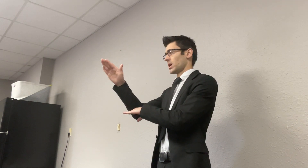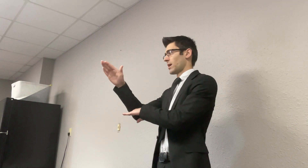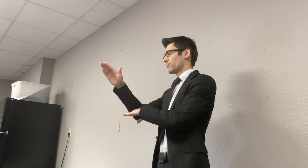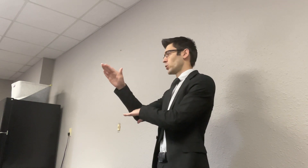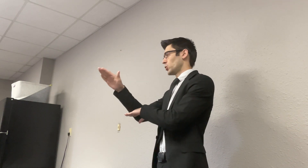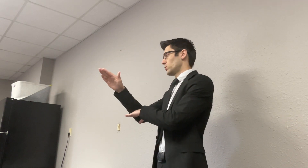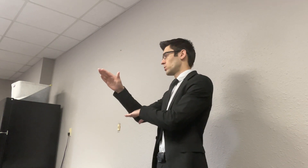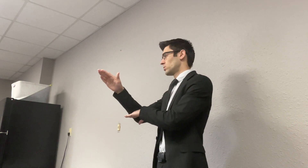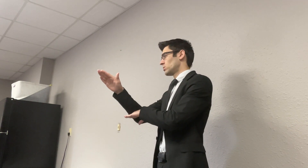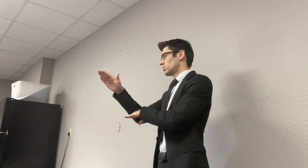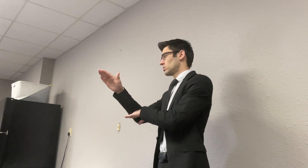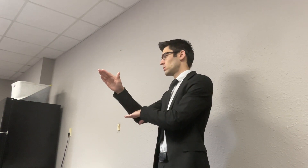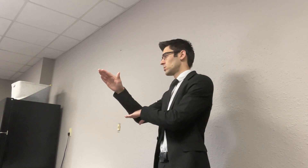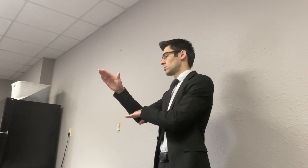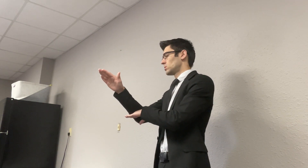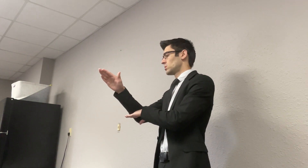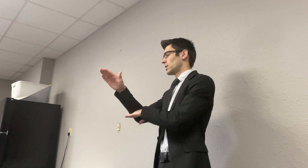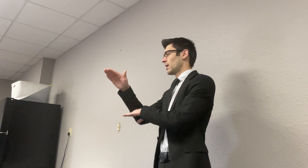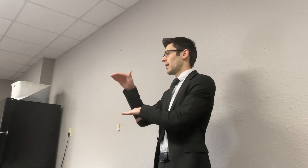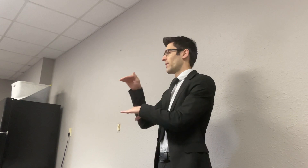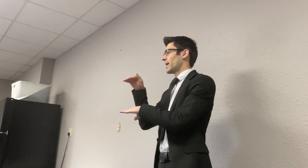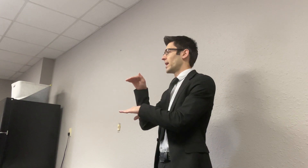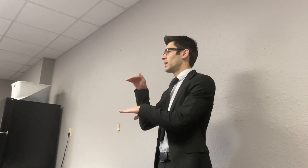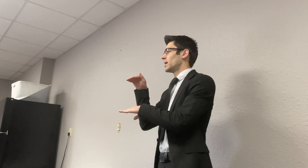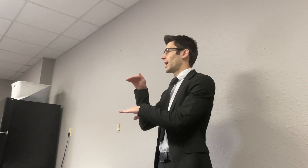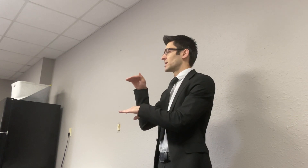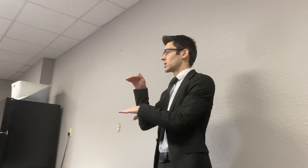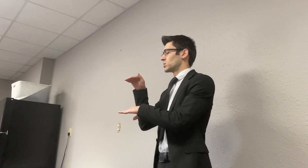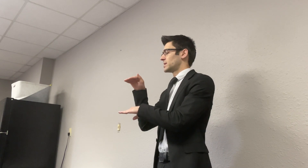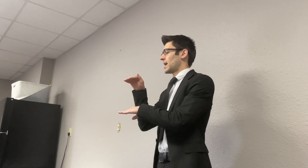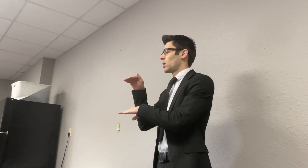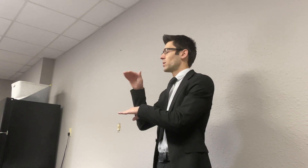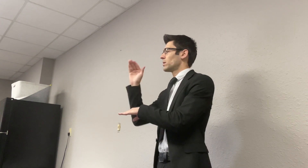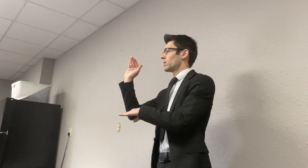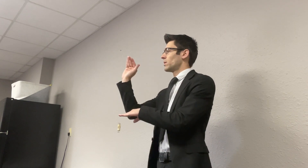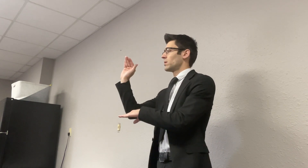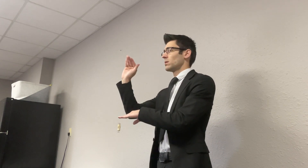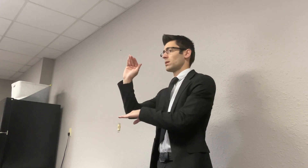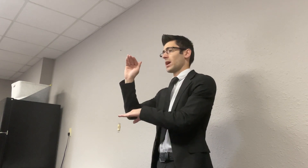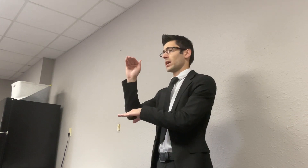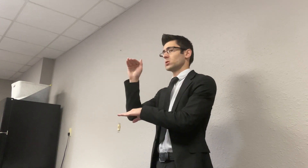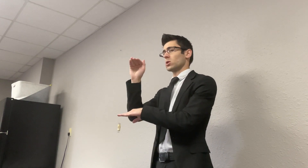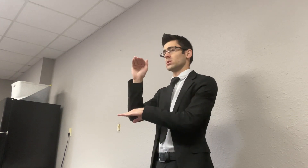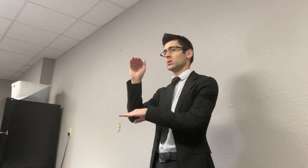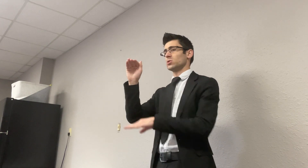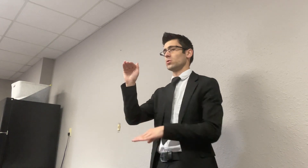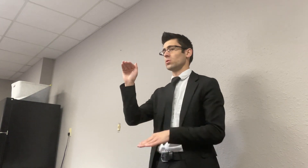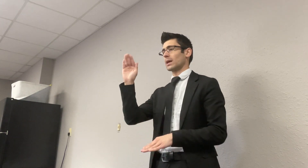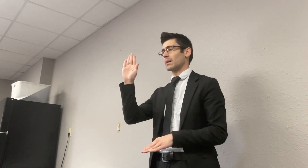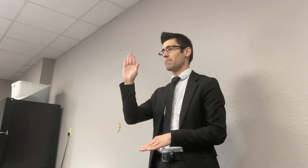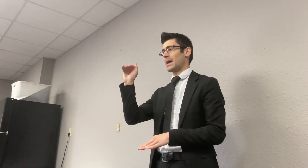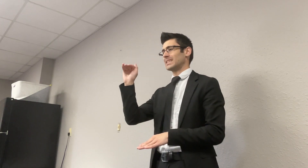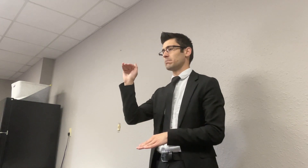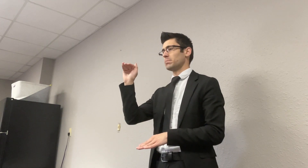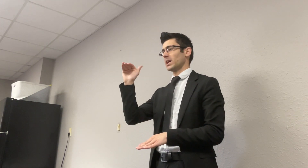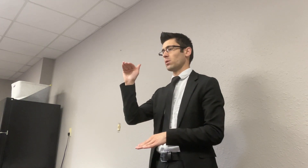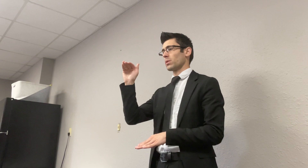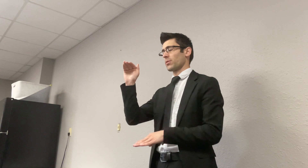Okay, afternoon. And then as it goes down, hand turns into like a bent B with a thumb